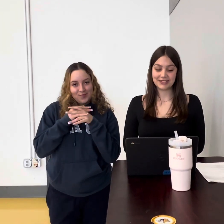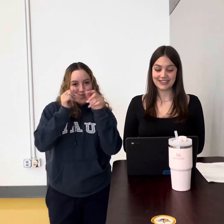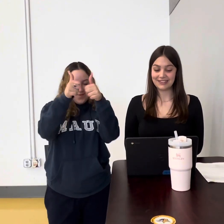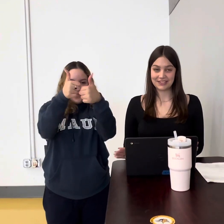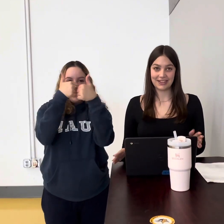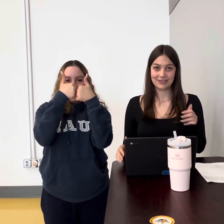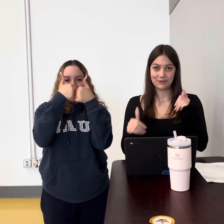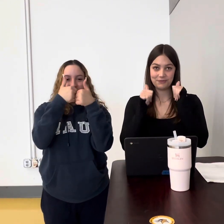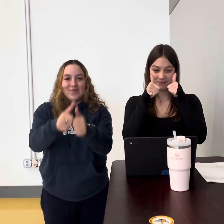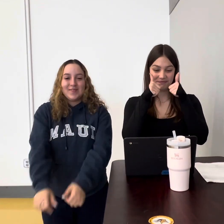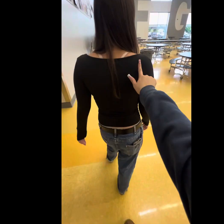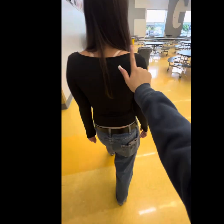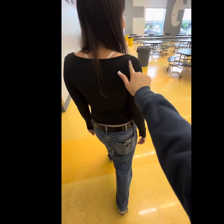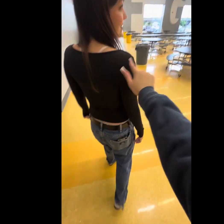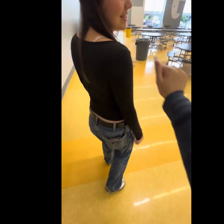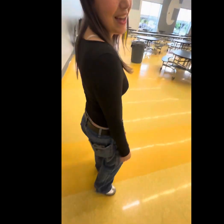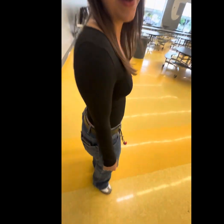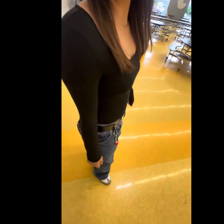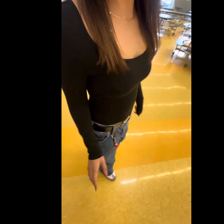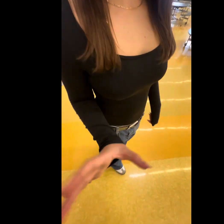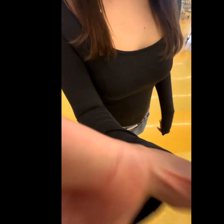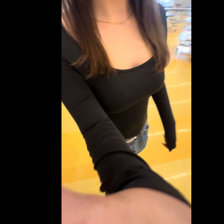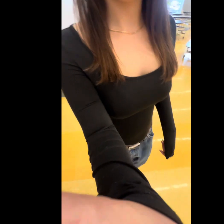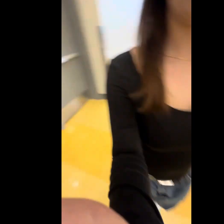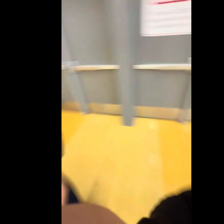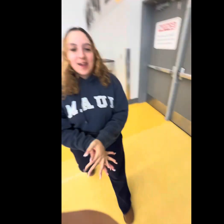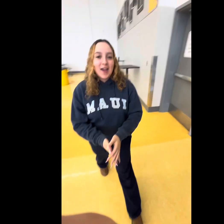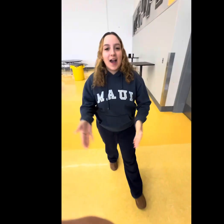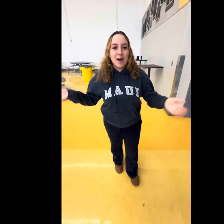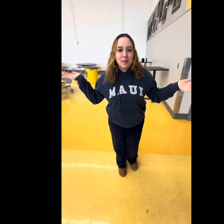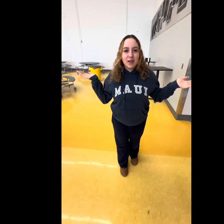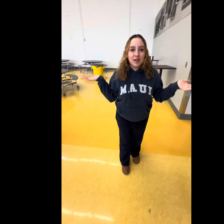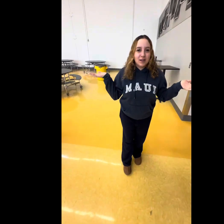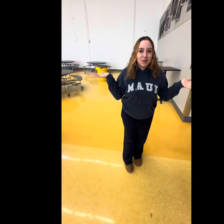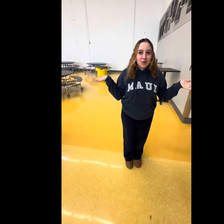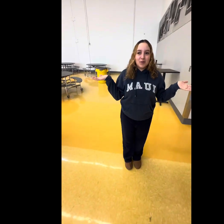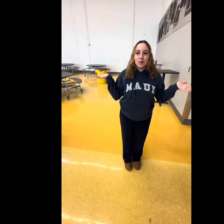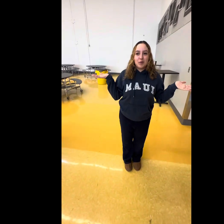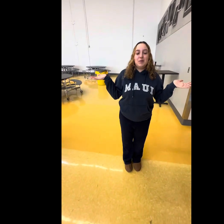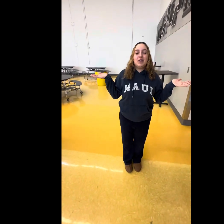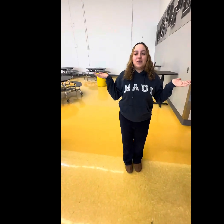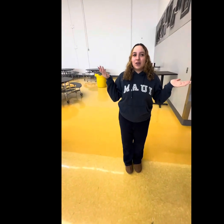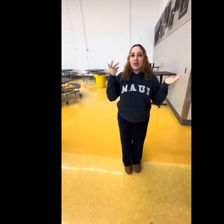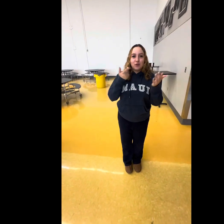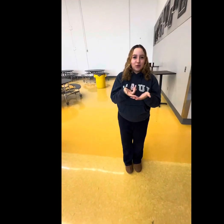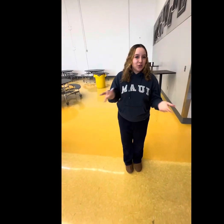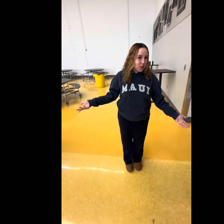English classroom. Thank you. Yeah. How many units will we be covering in junior year?